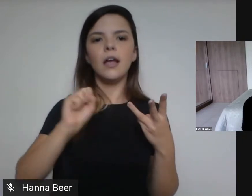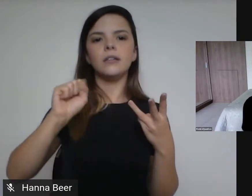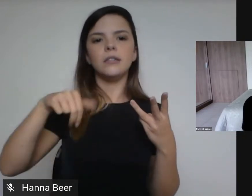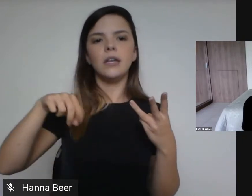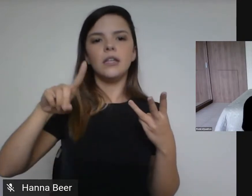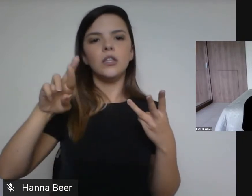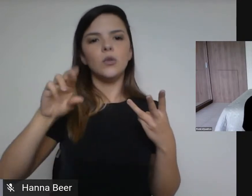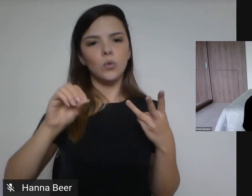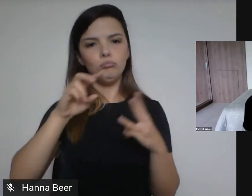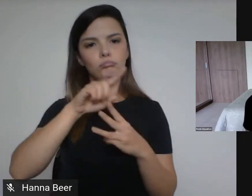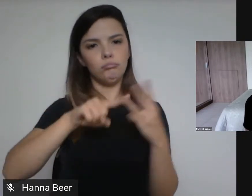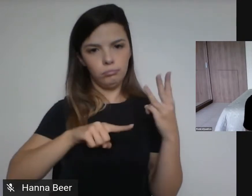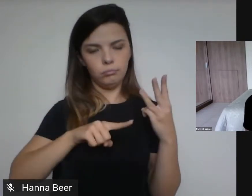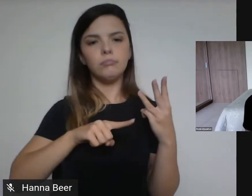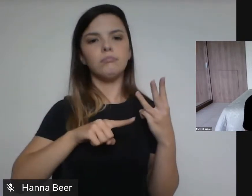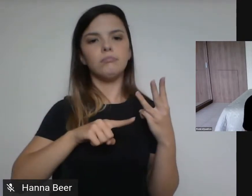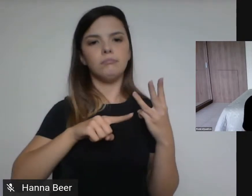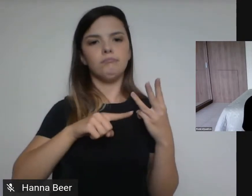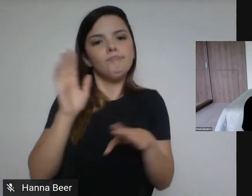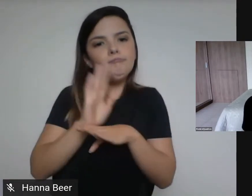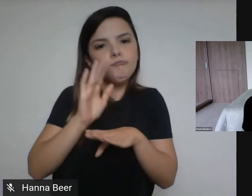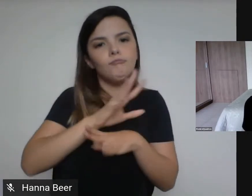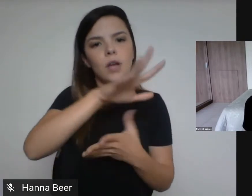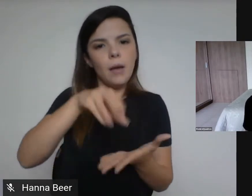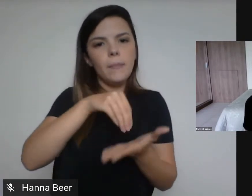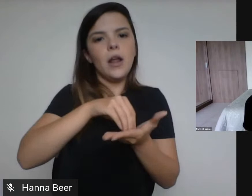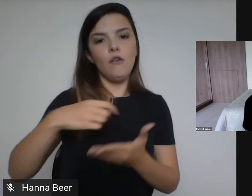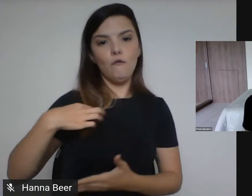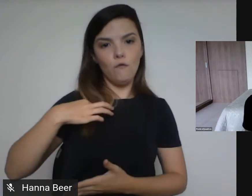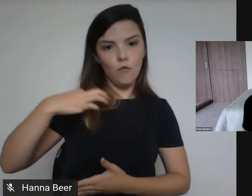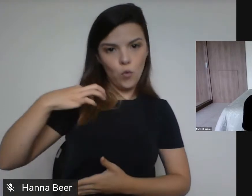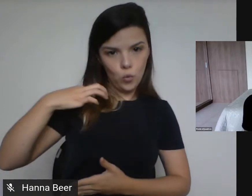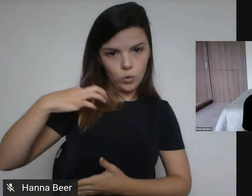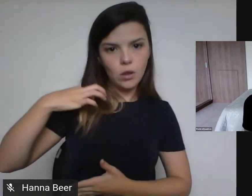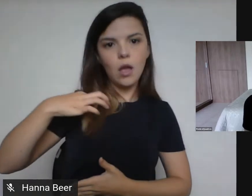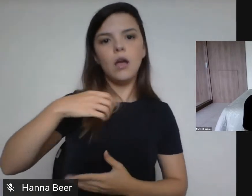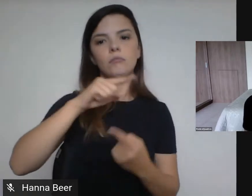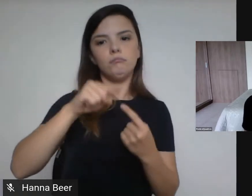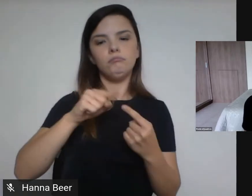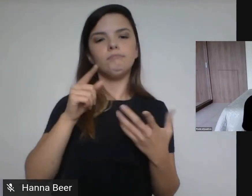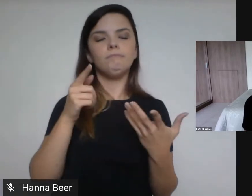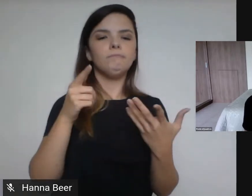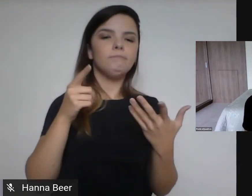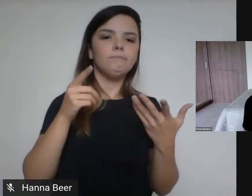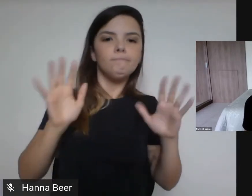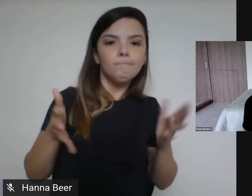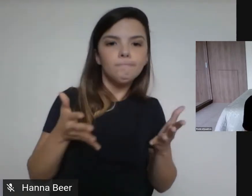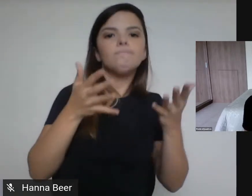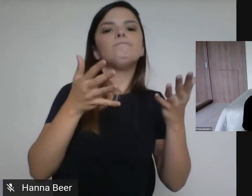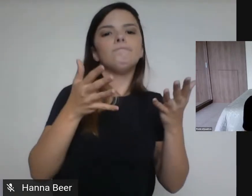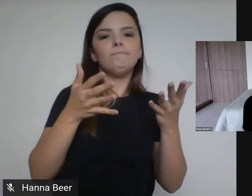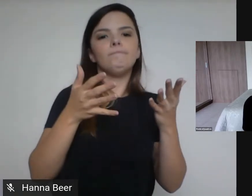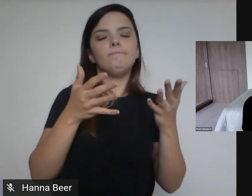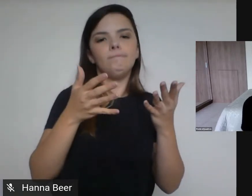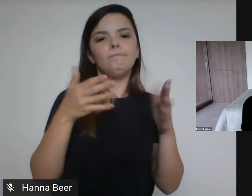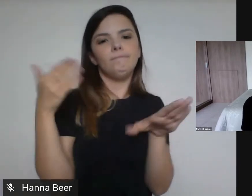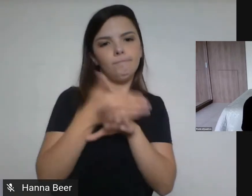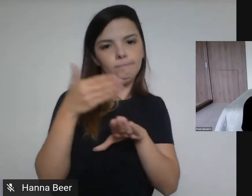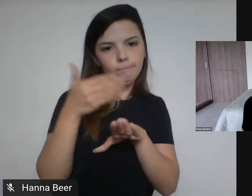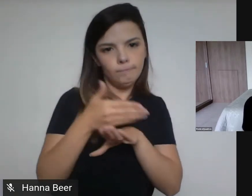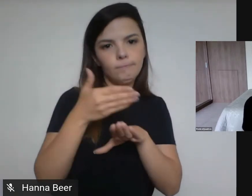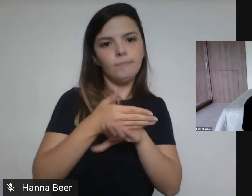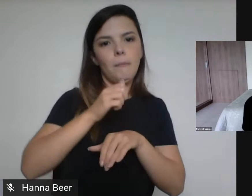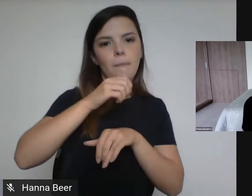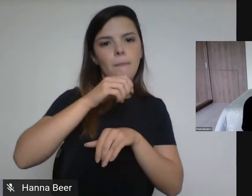with Abralin as voluntaries, and we want to recognize